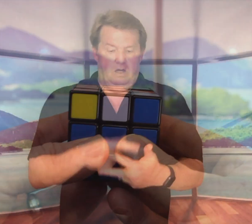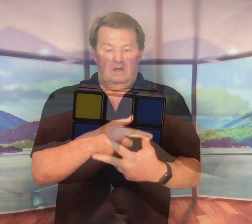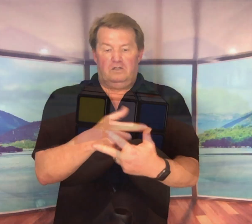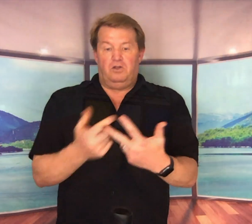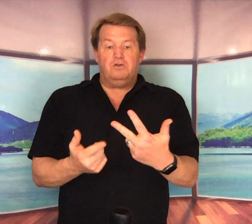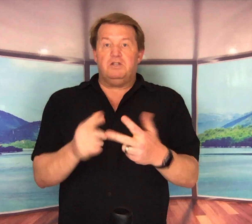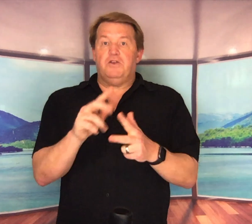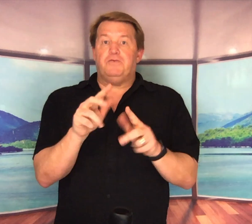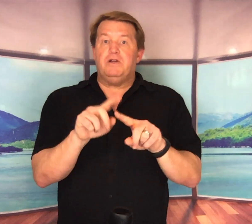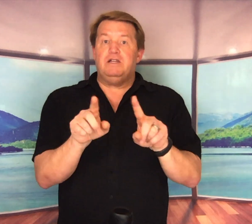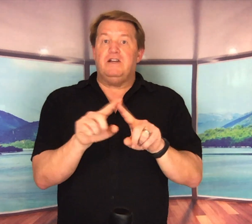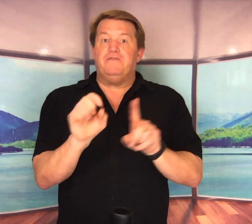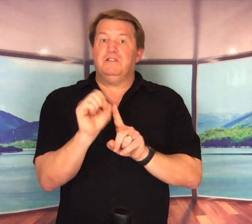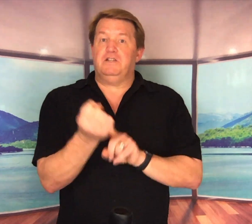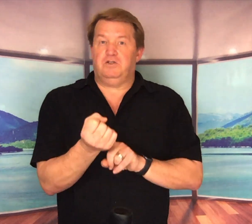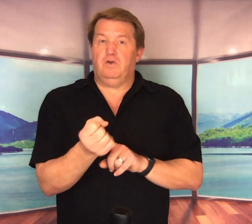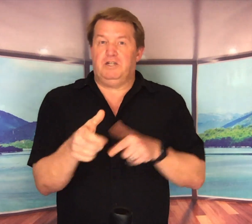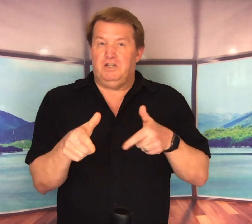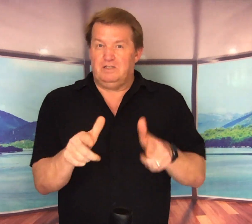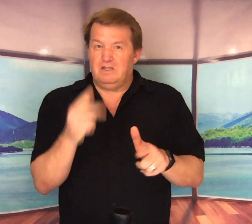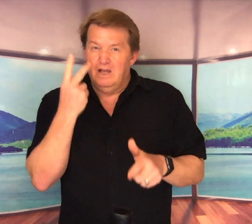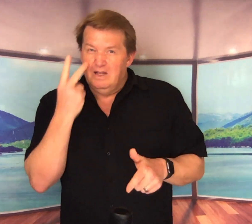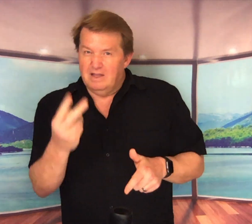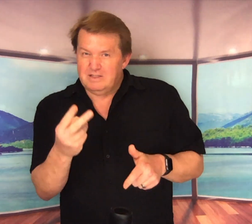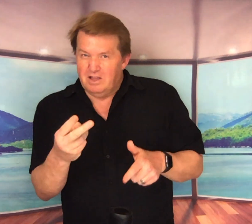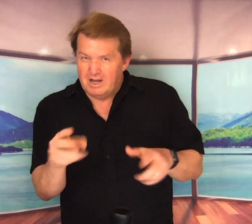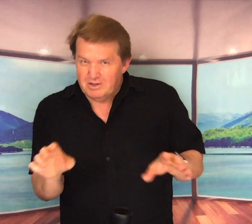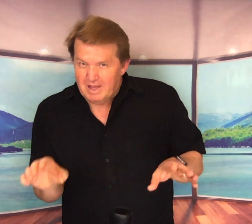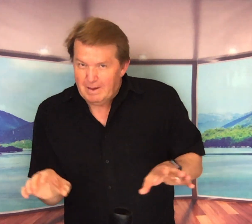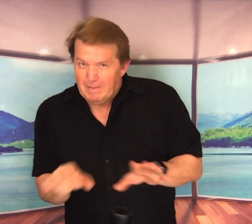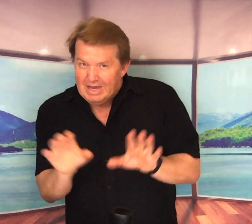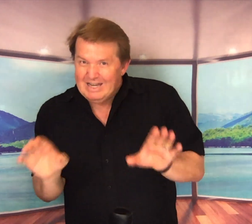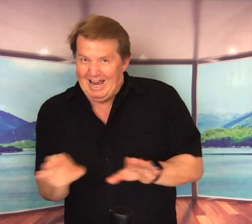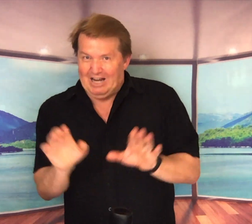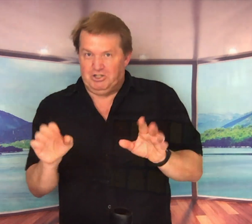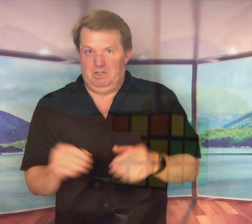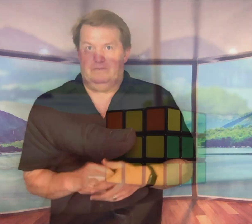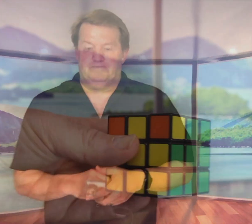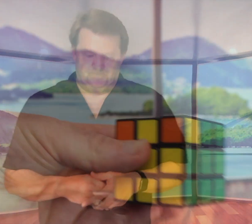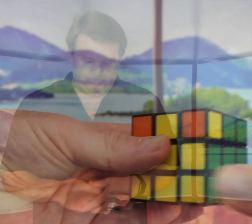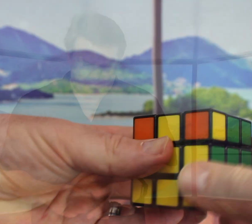So those are the 3 different situations. Let's look at them in action.